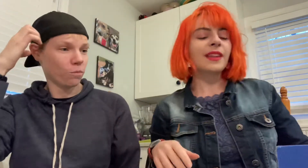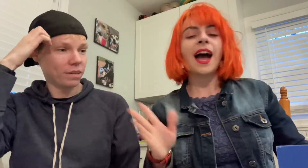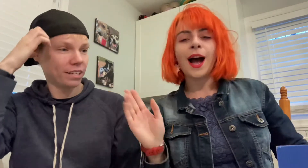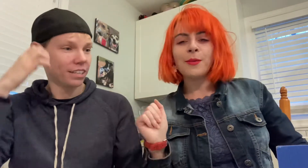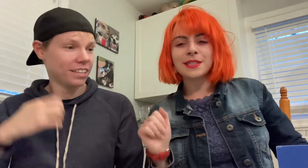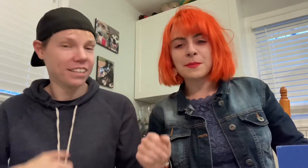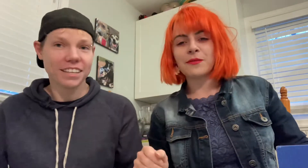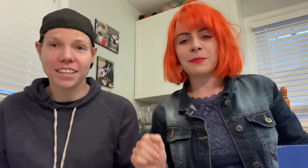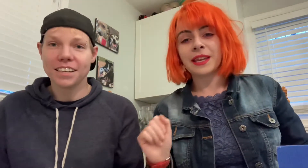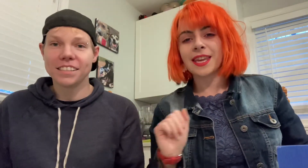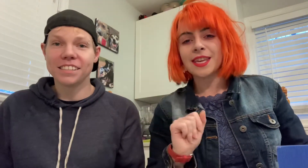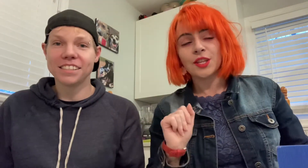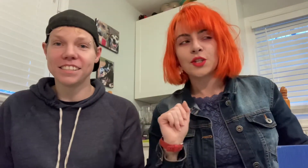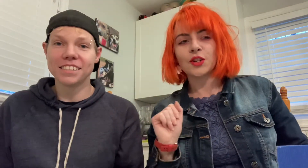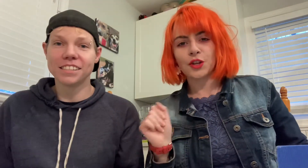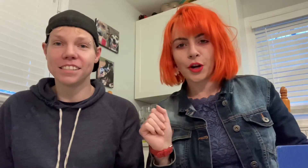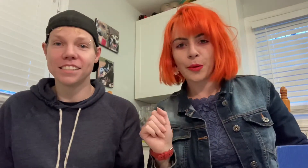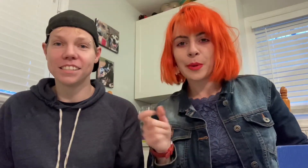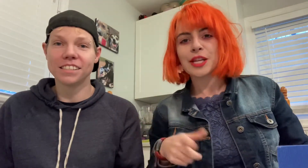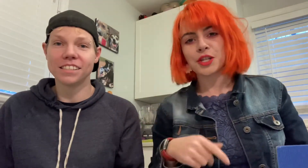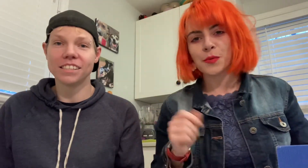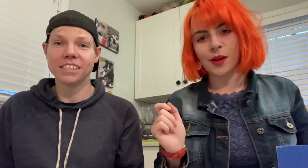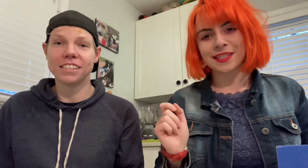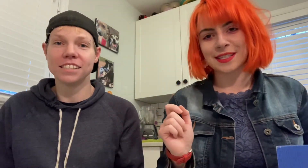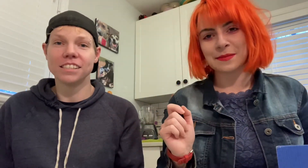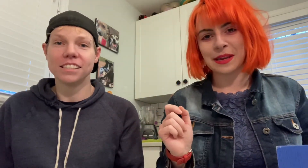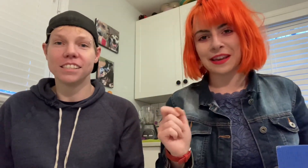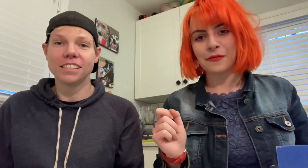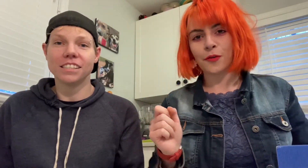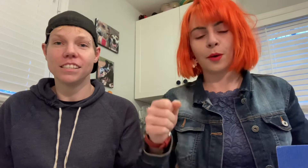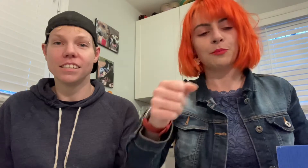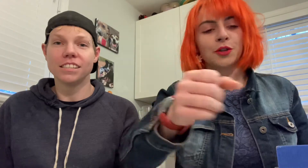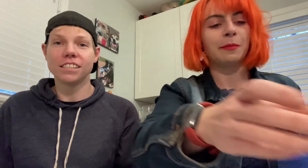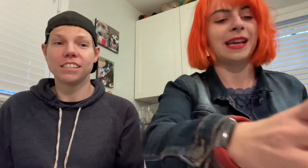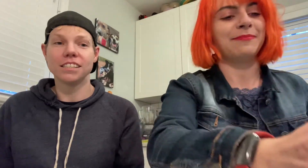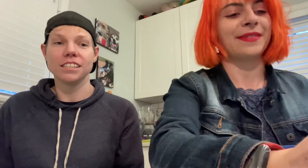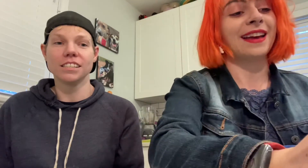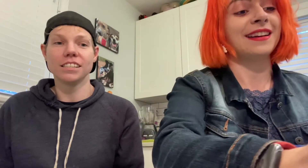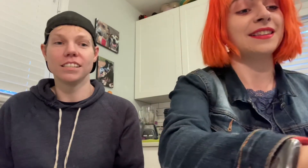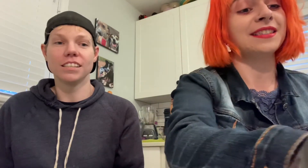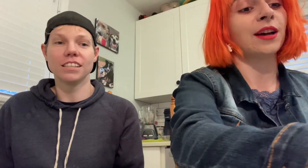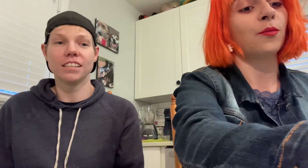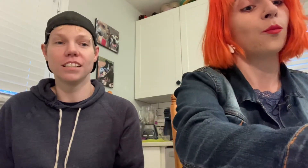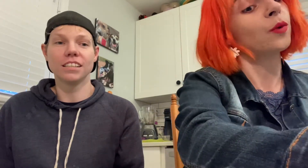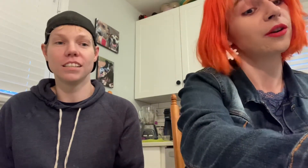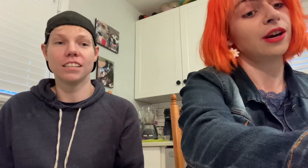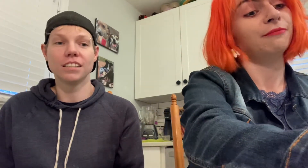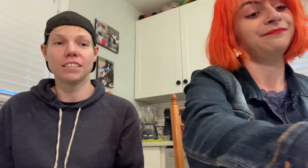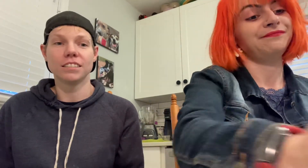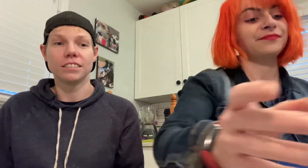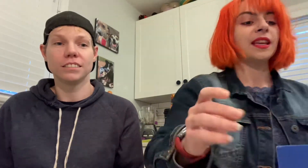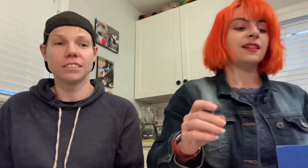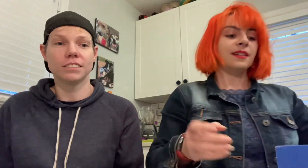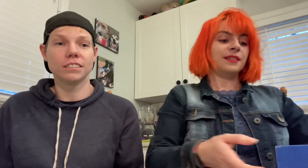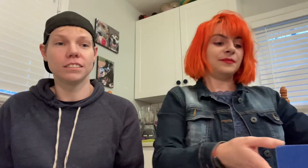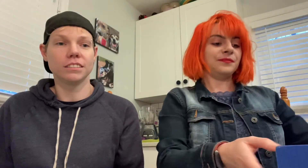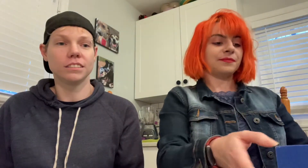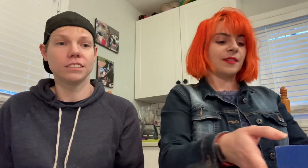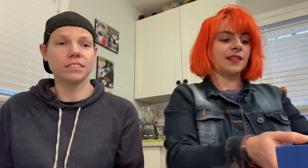I want something from like Eastern Europe, and she wants it to be from Germany, and we don't know. This is what the